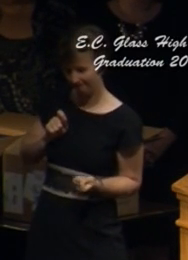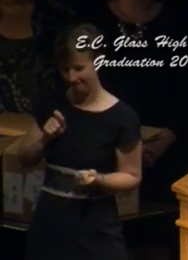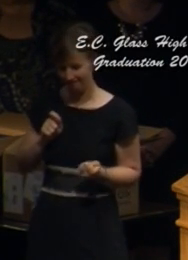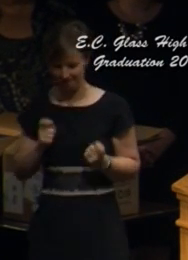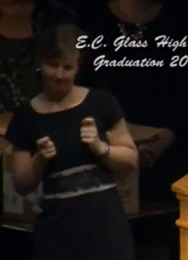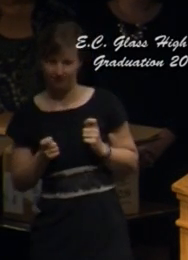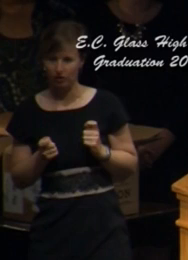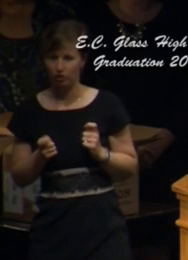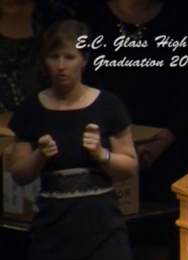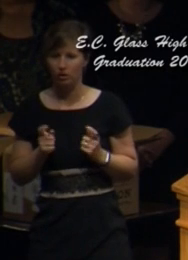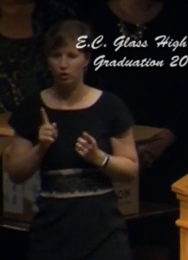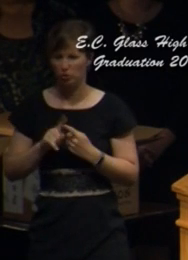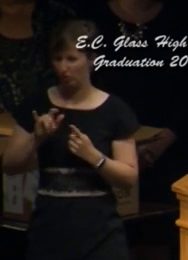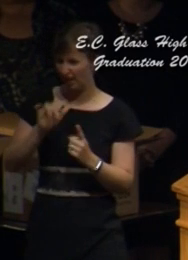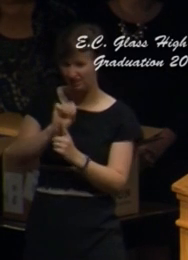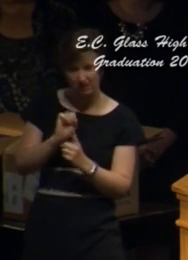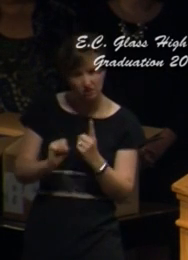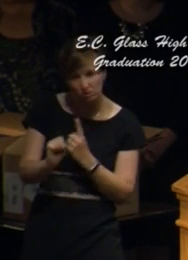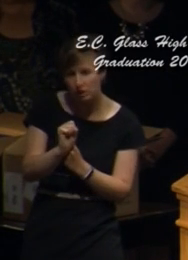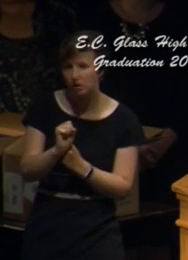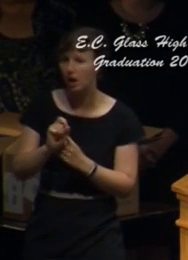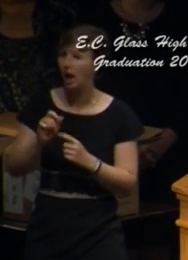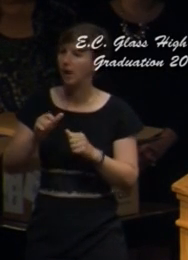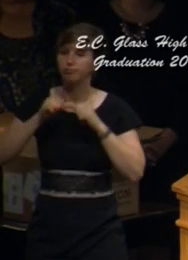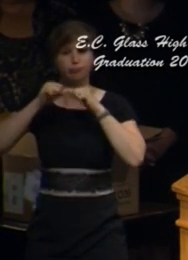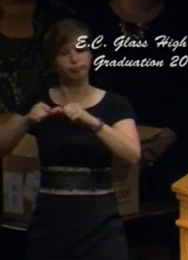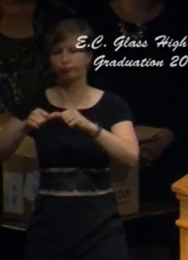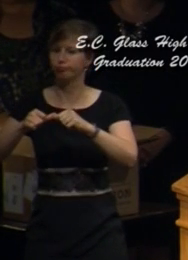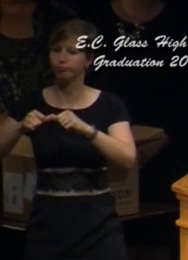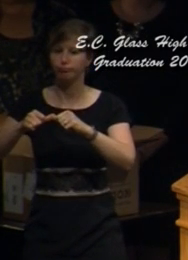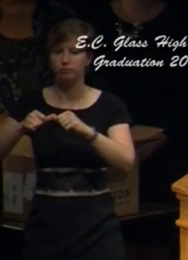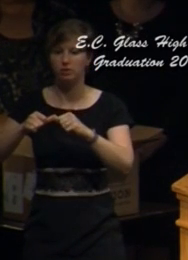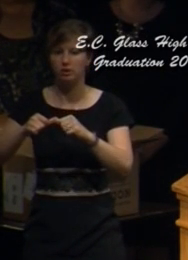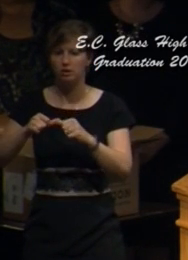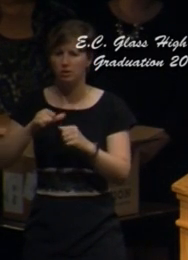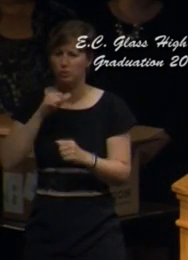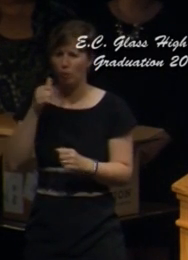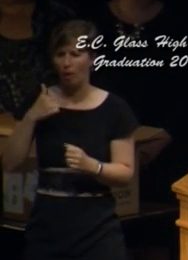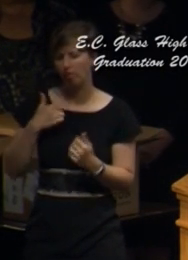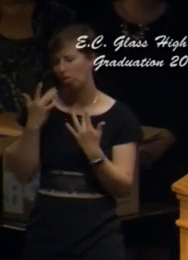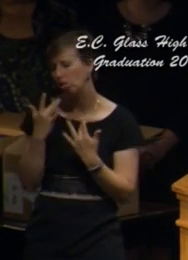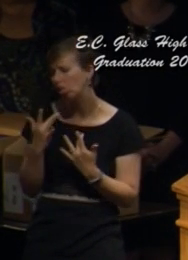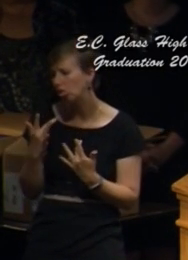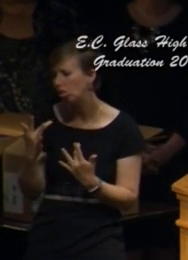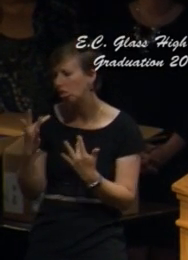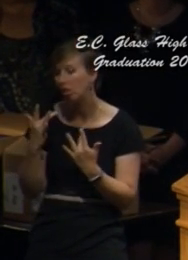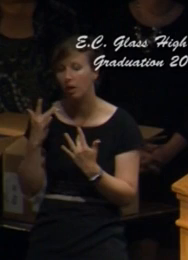yourself to your situation and keep moving. Don't